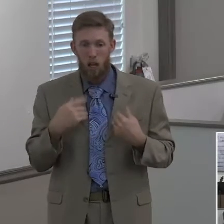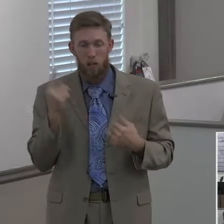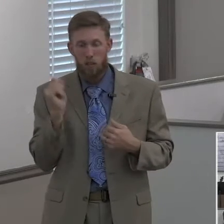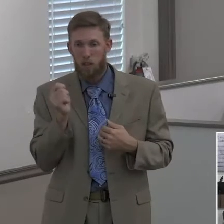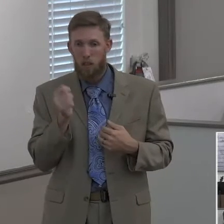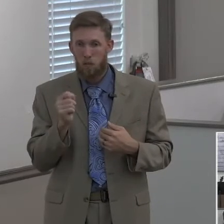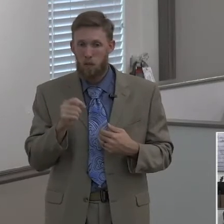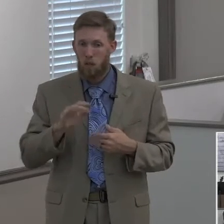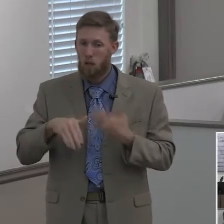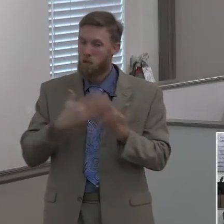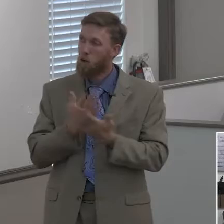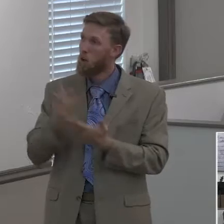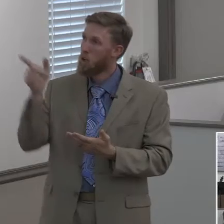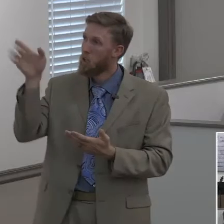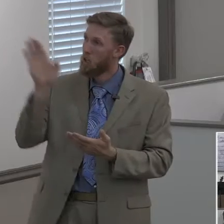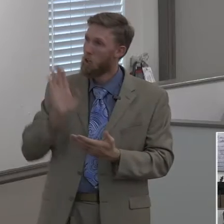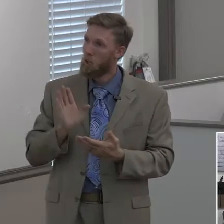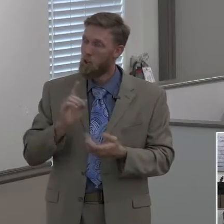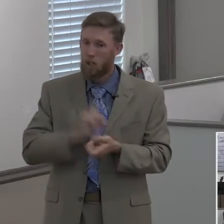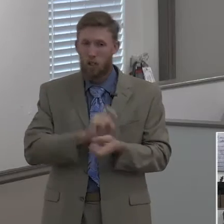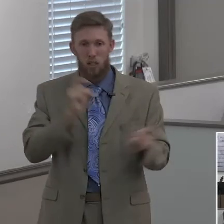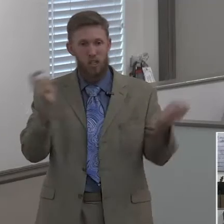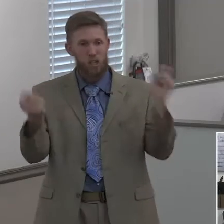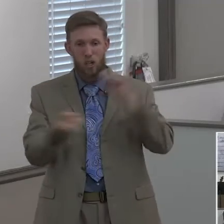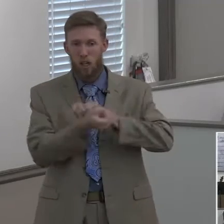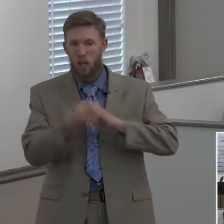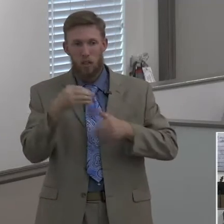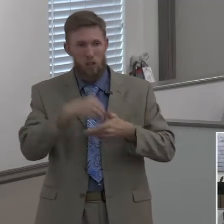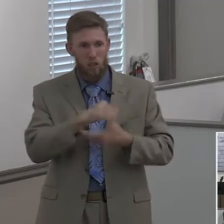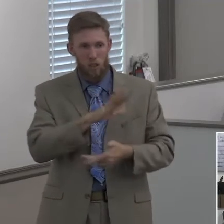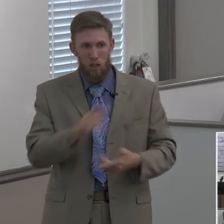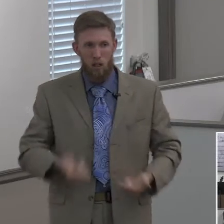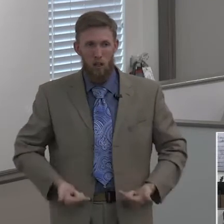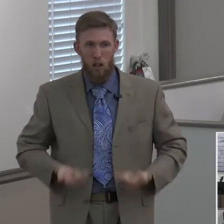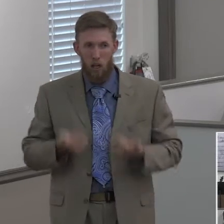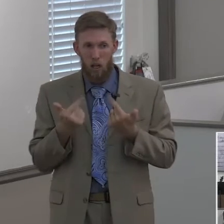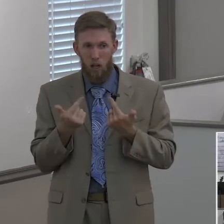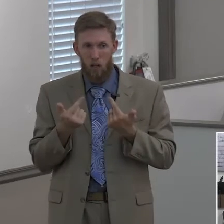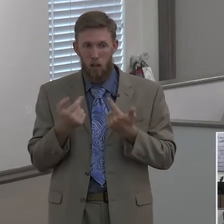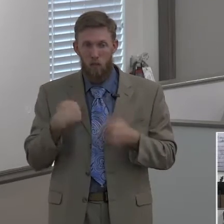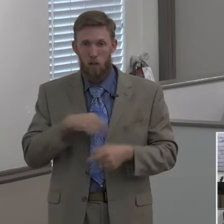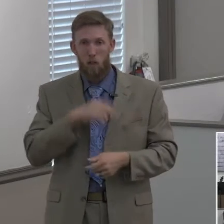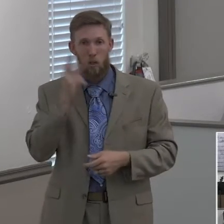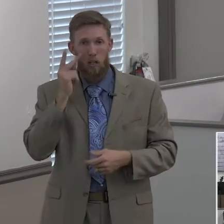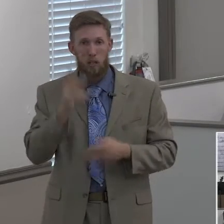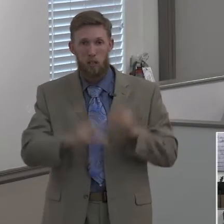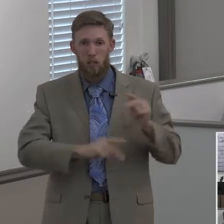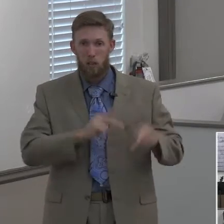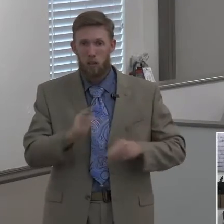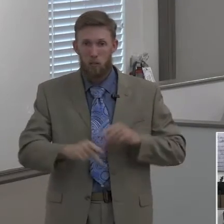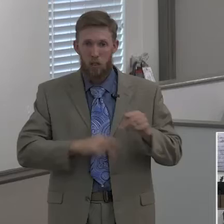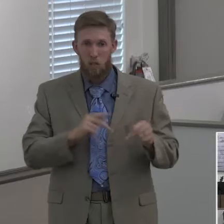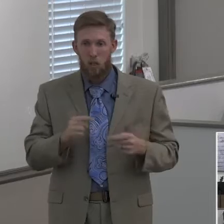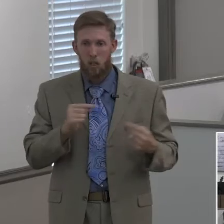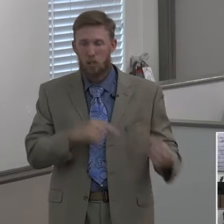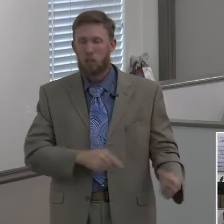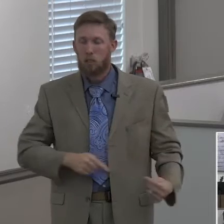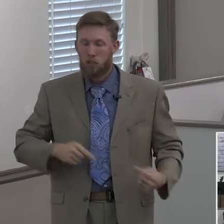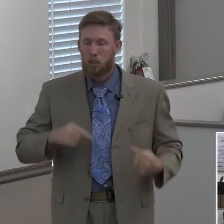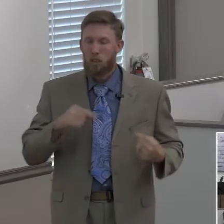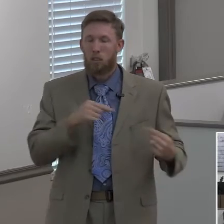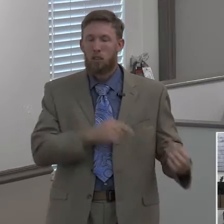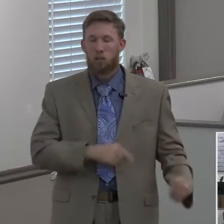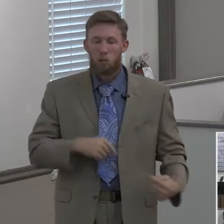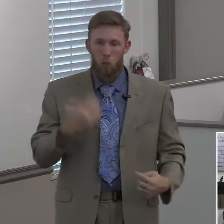testimonies of how God has dramatically changed their life. And we deal with people who really are